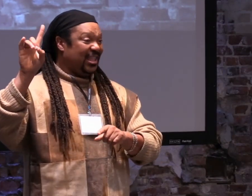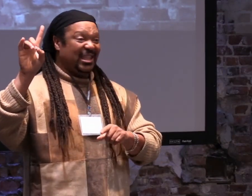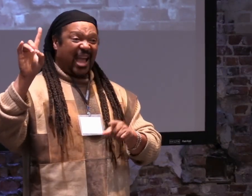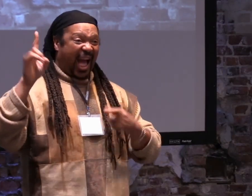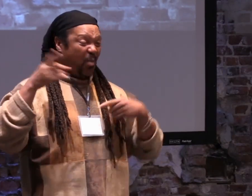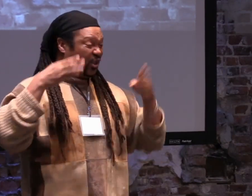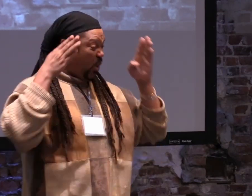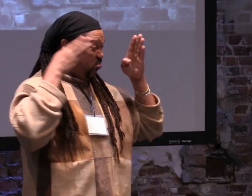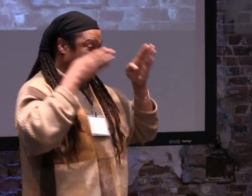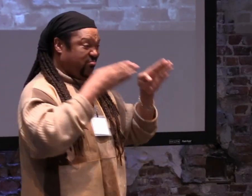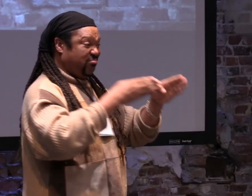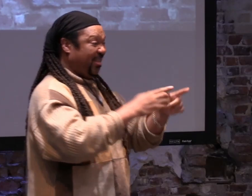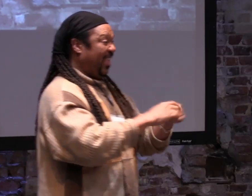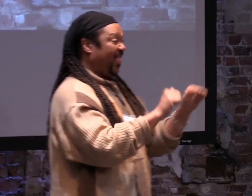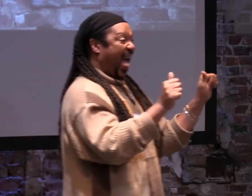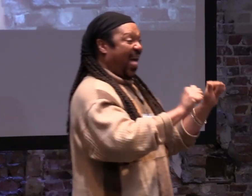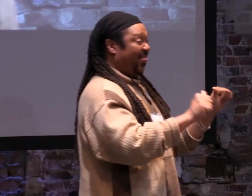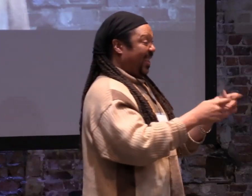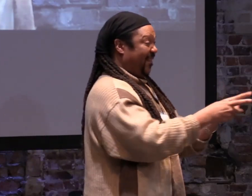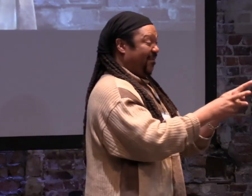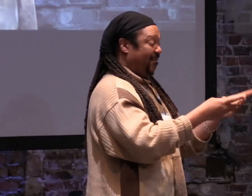from National Theater to Deaf.